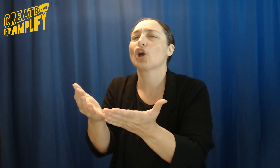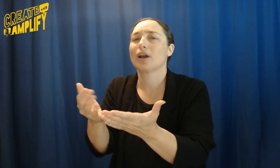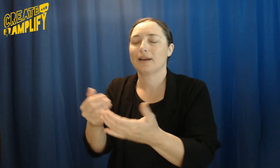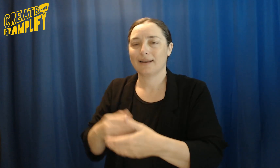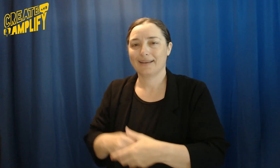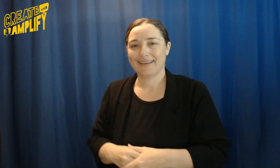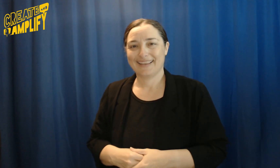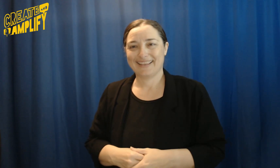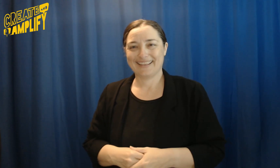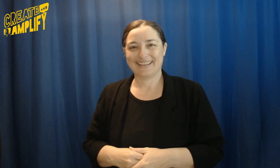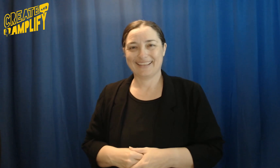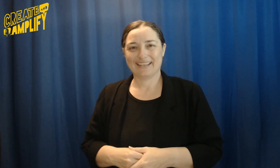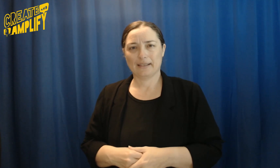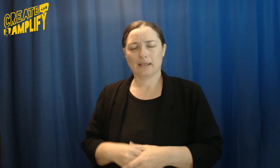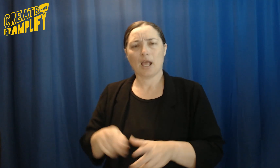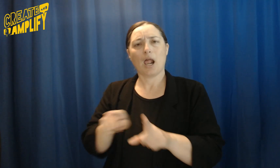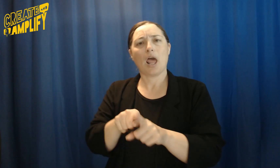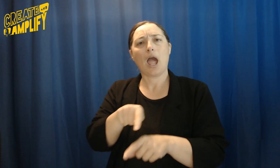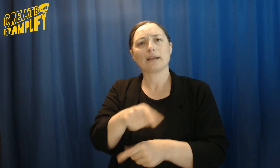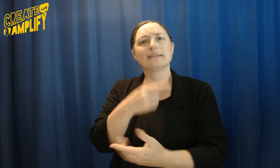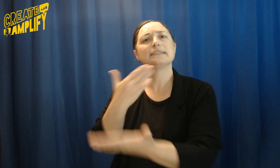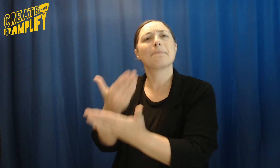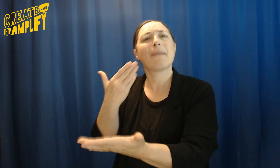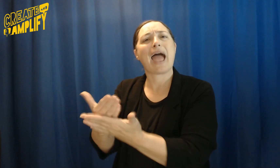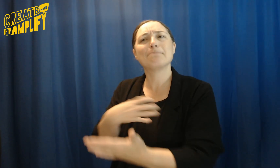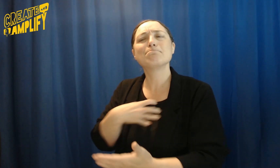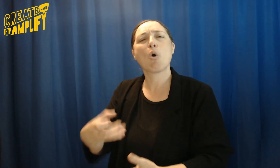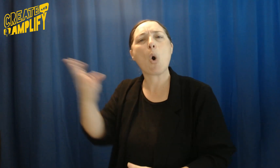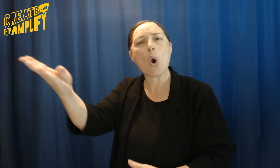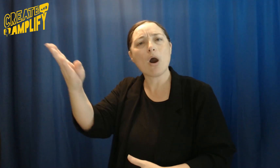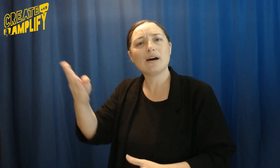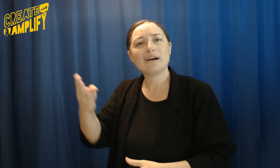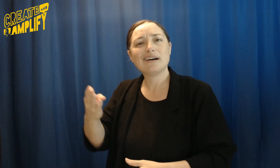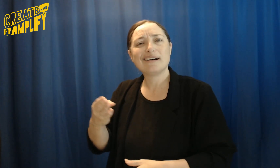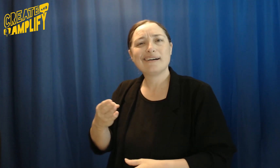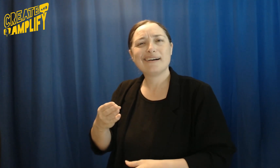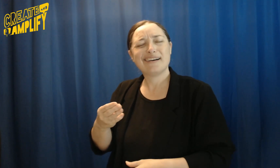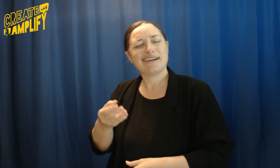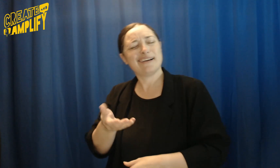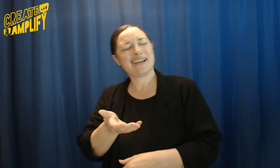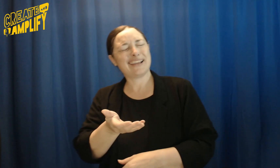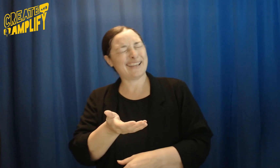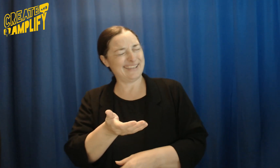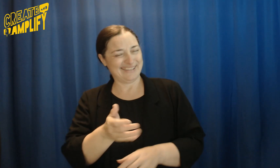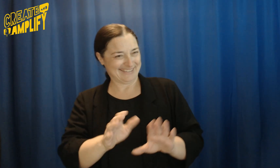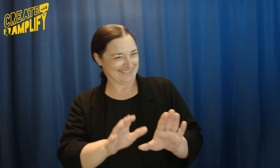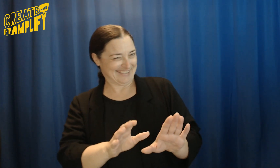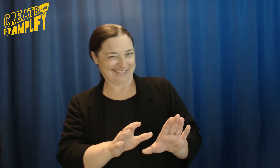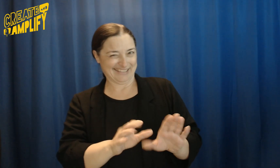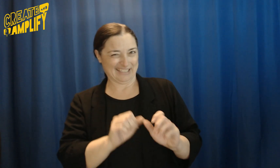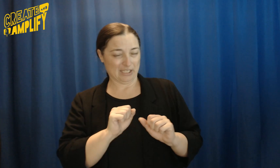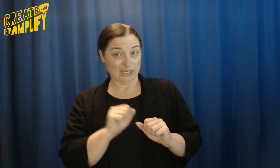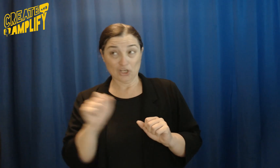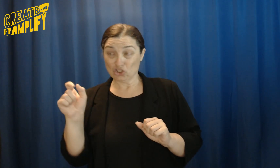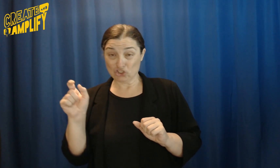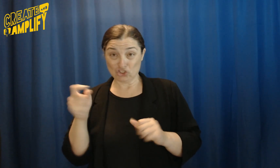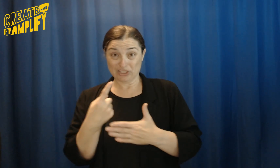And just demanding more from her. You know, like she's done this thing that is